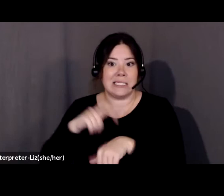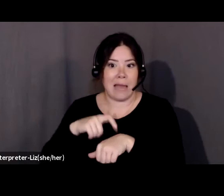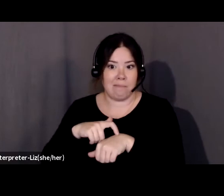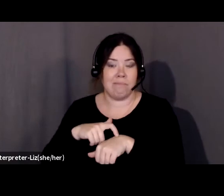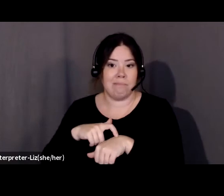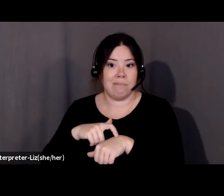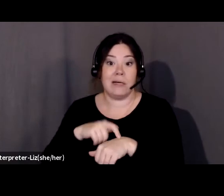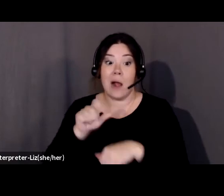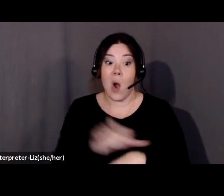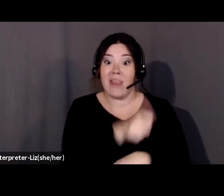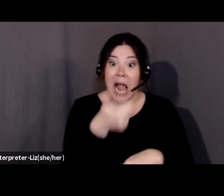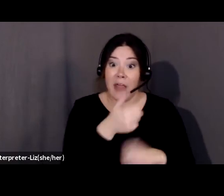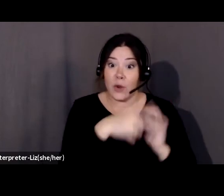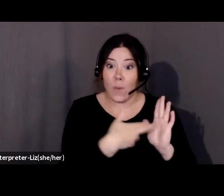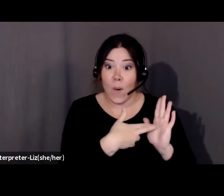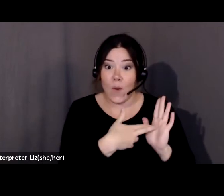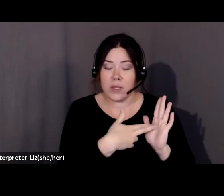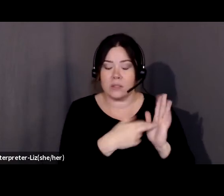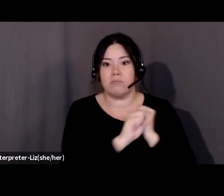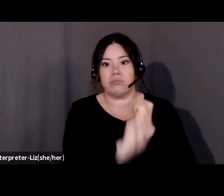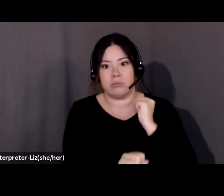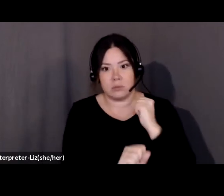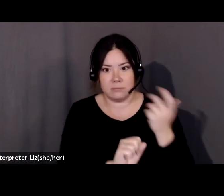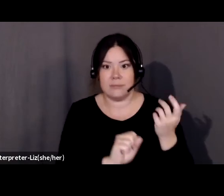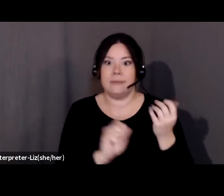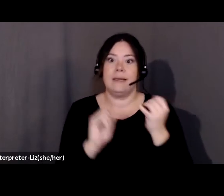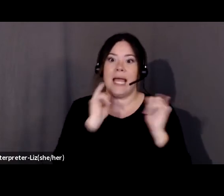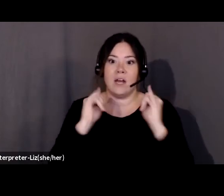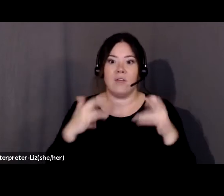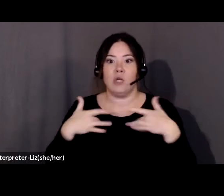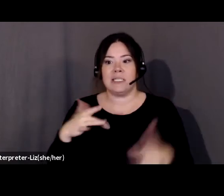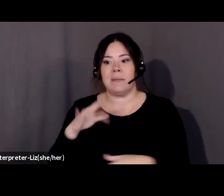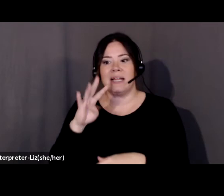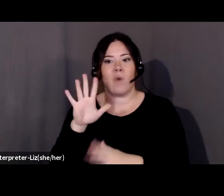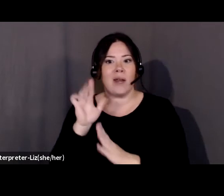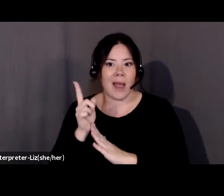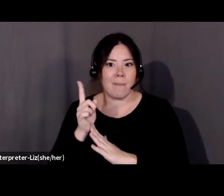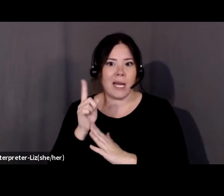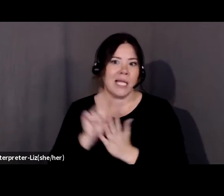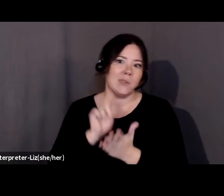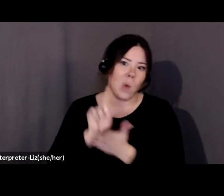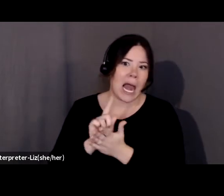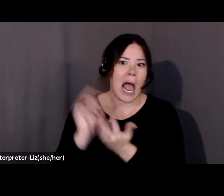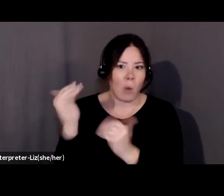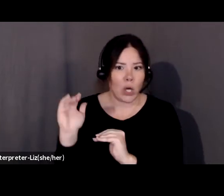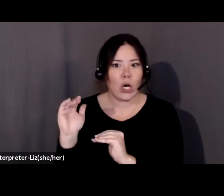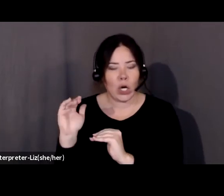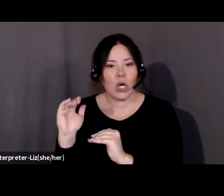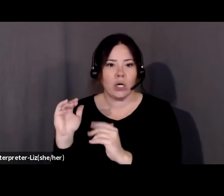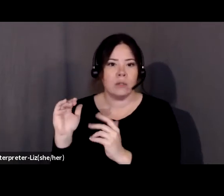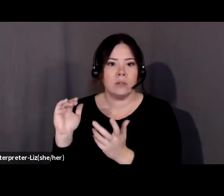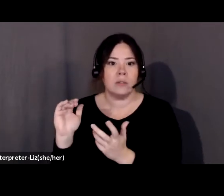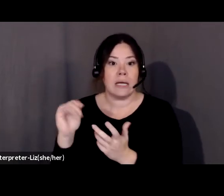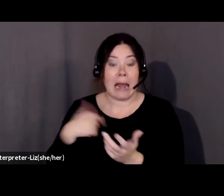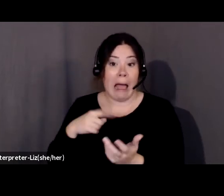else takes quite a bit of time, and an interview will generally be 45 minutes to an hour. And I